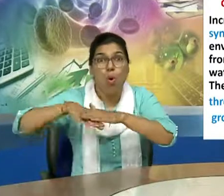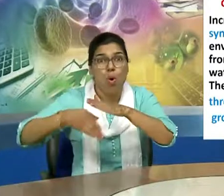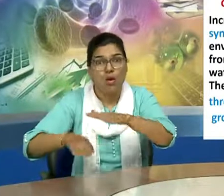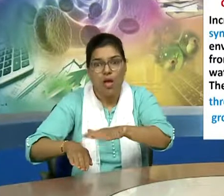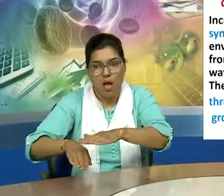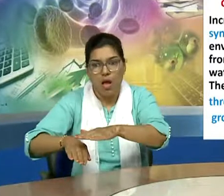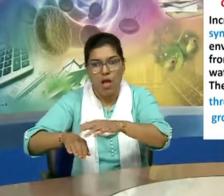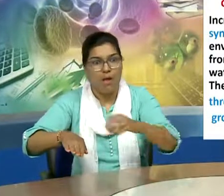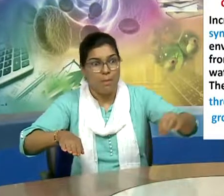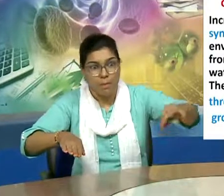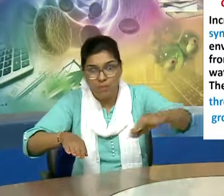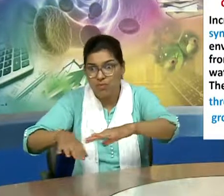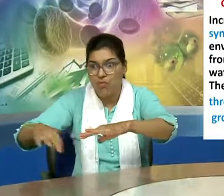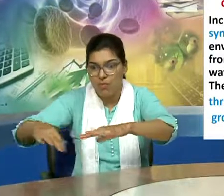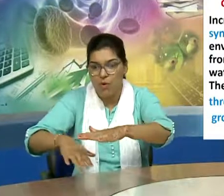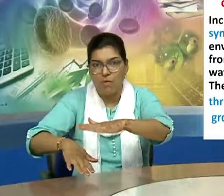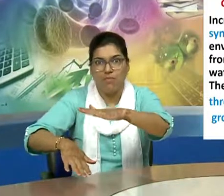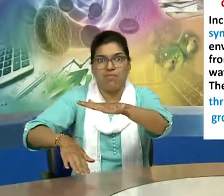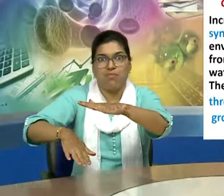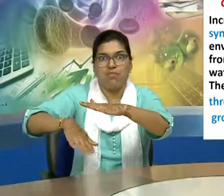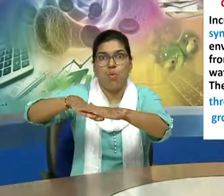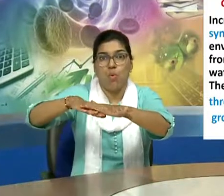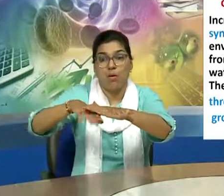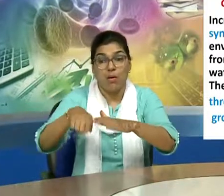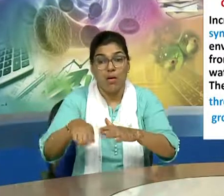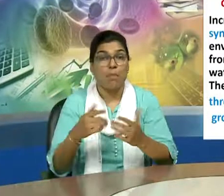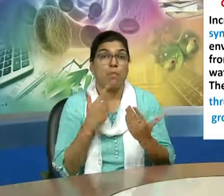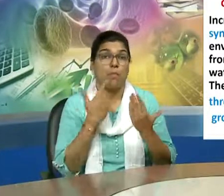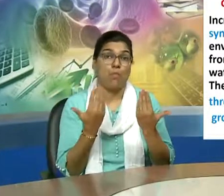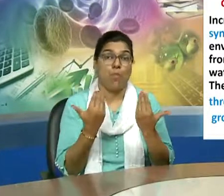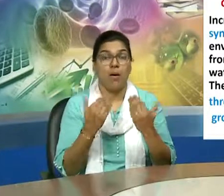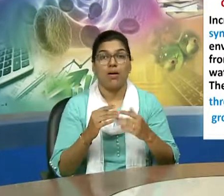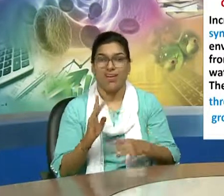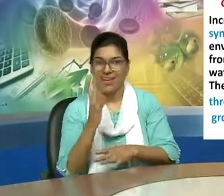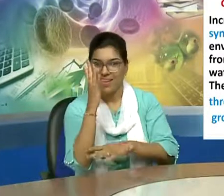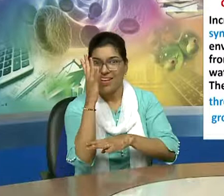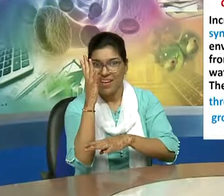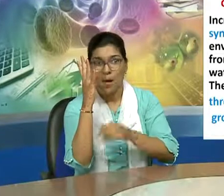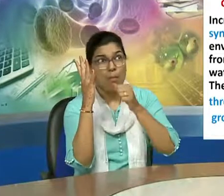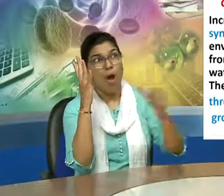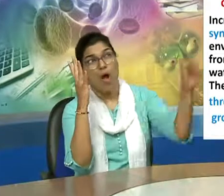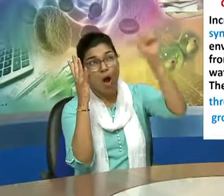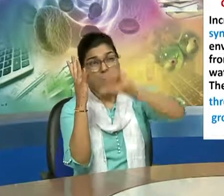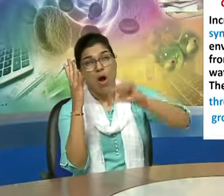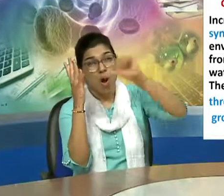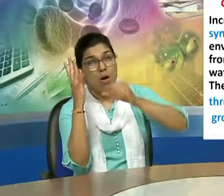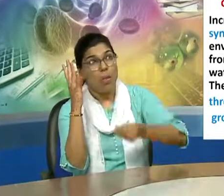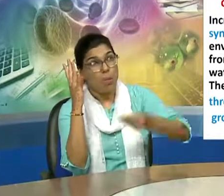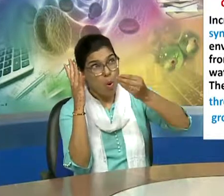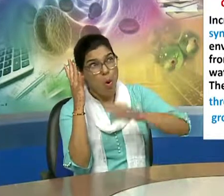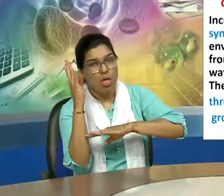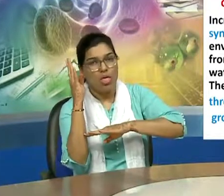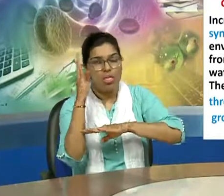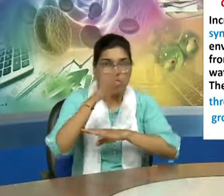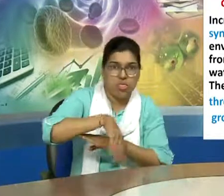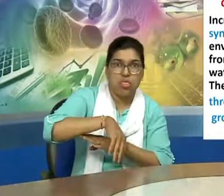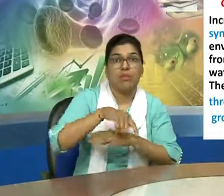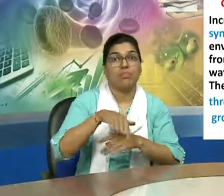Because of increased use of agrochemicals such as synthetic fertilizers cause